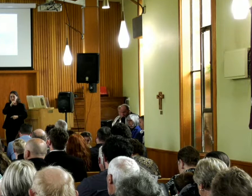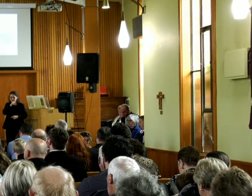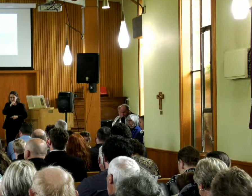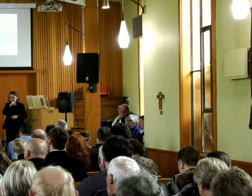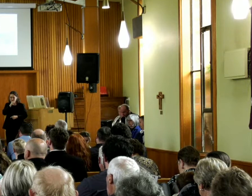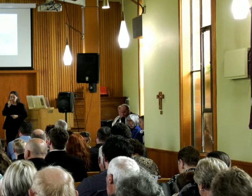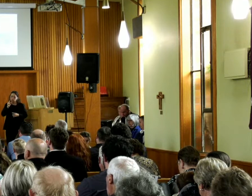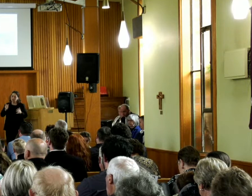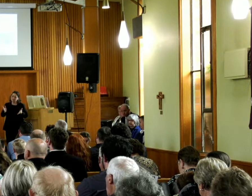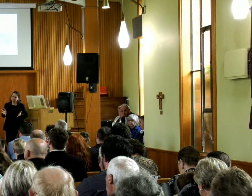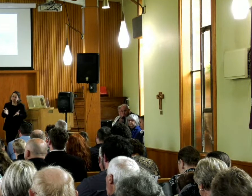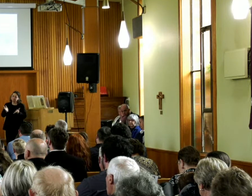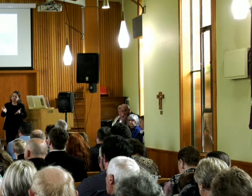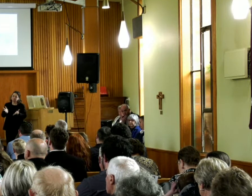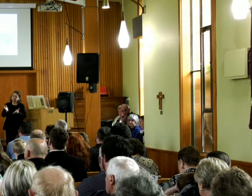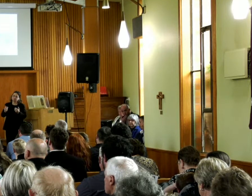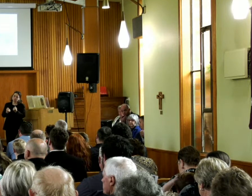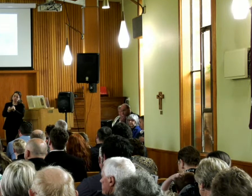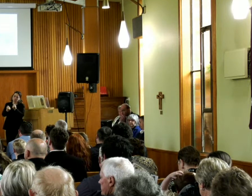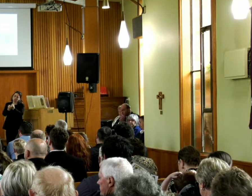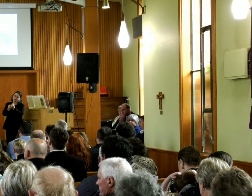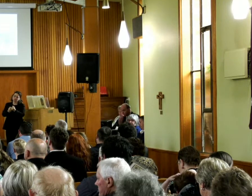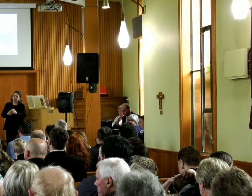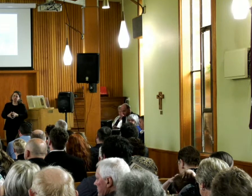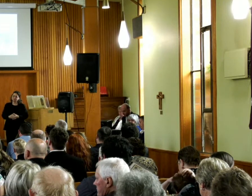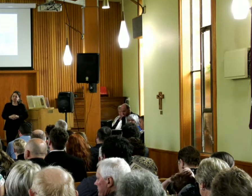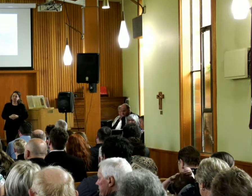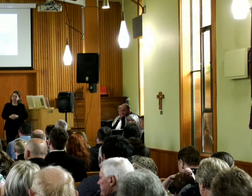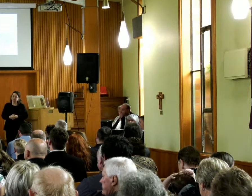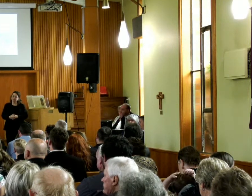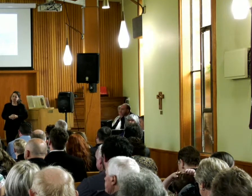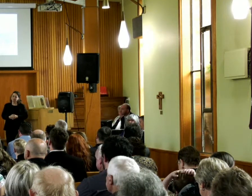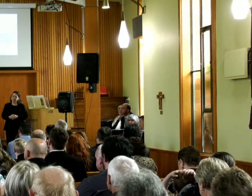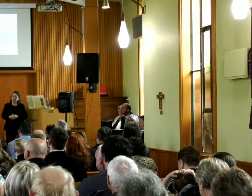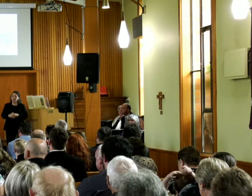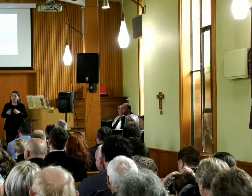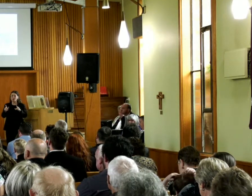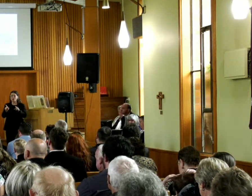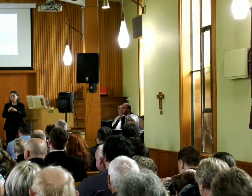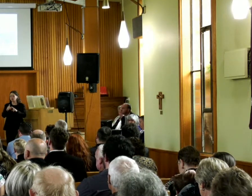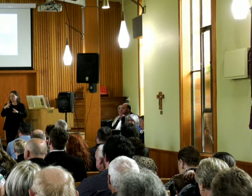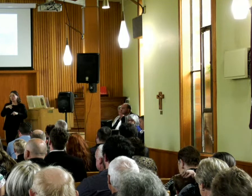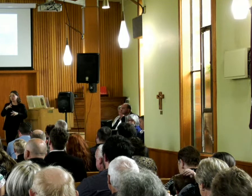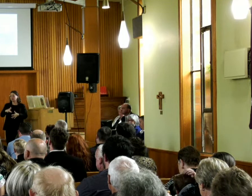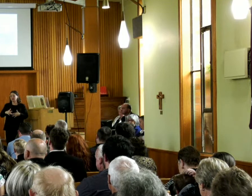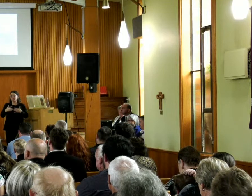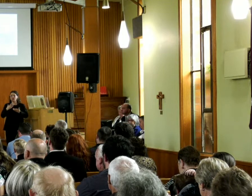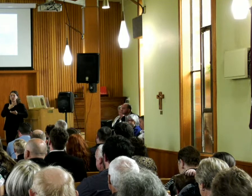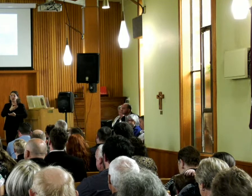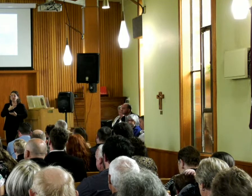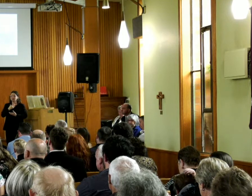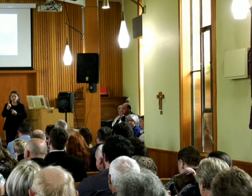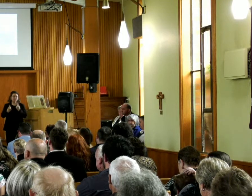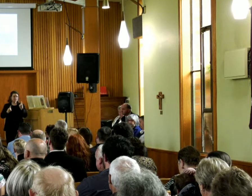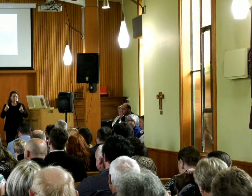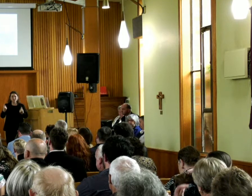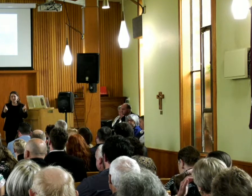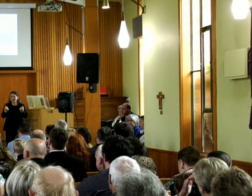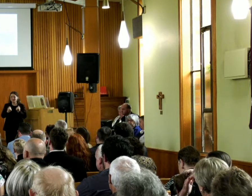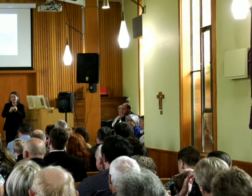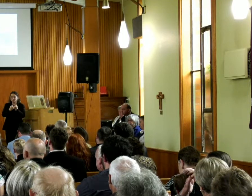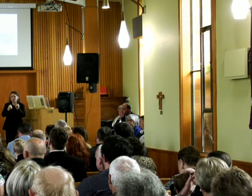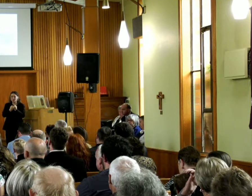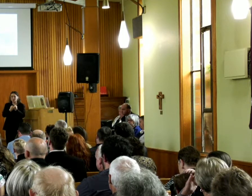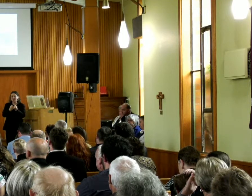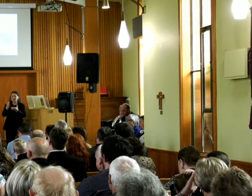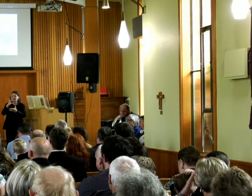you encouragement and support. May you also find comfort in one another. May the spirit